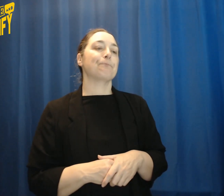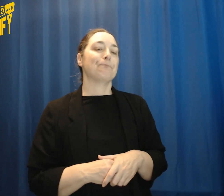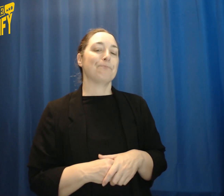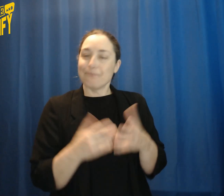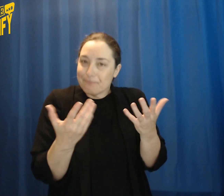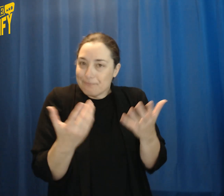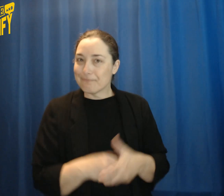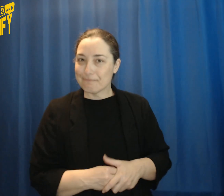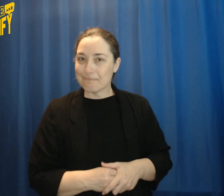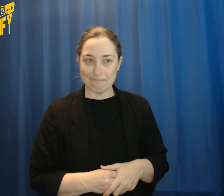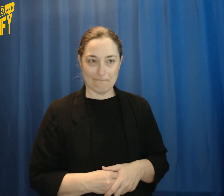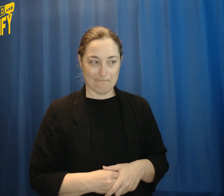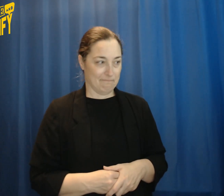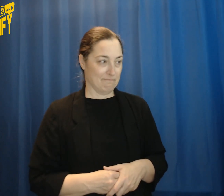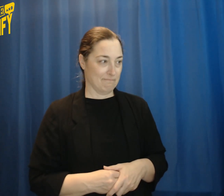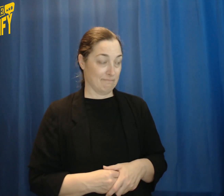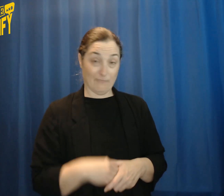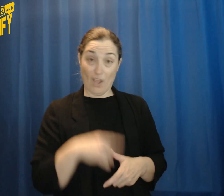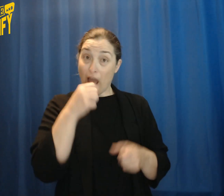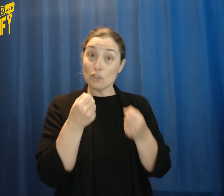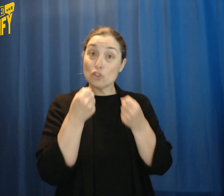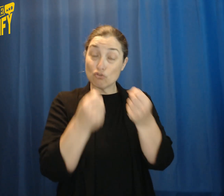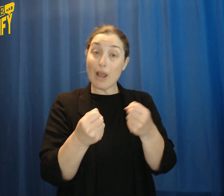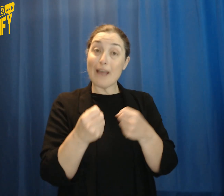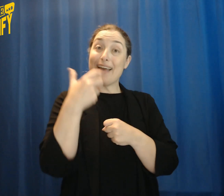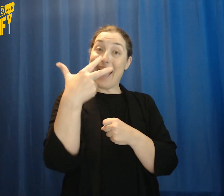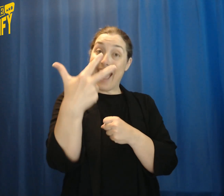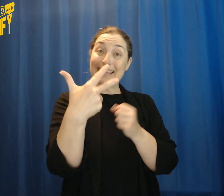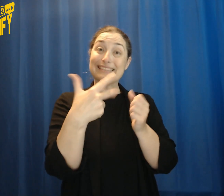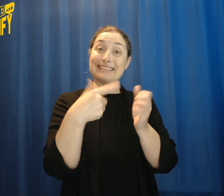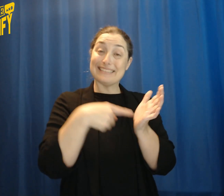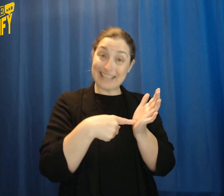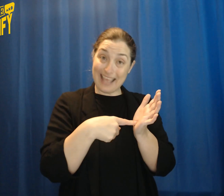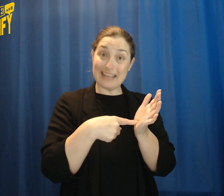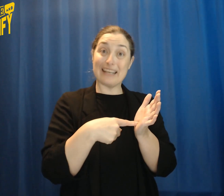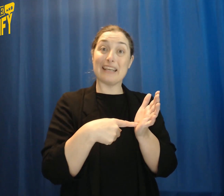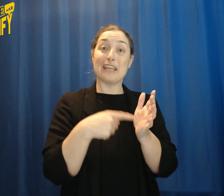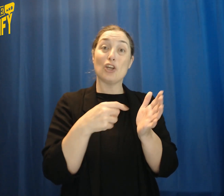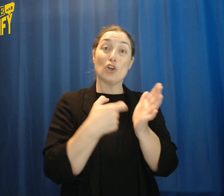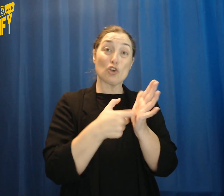I could drive an 8-ton crane before I could drive a car.